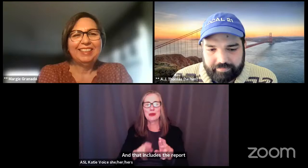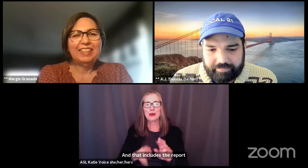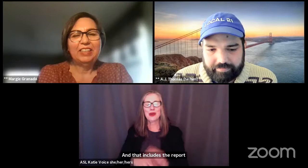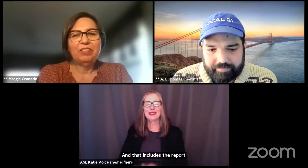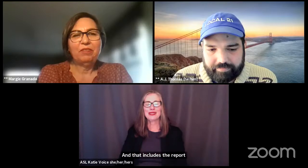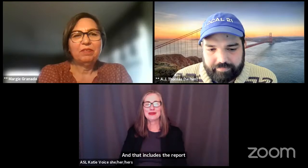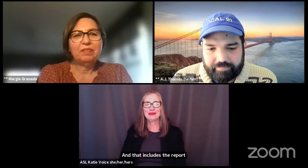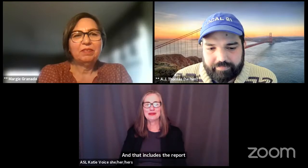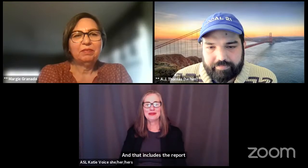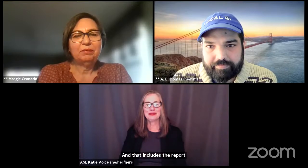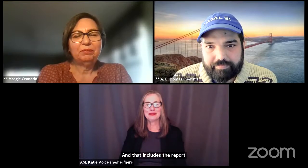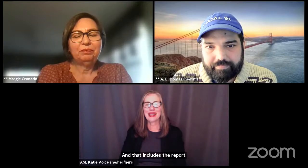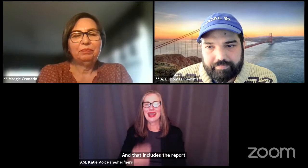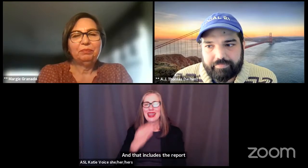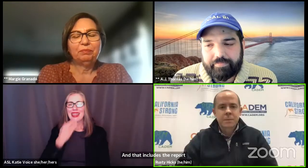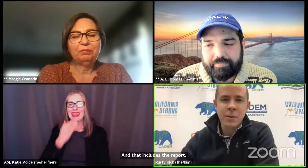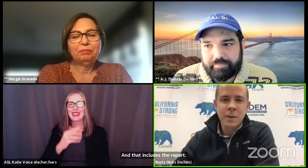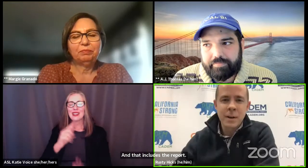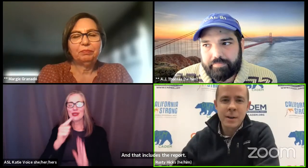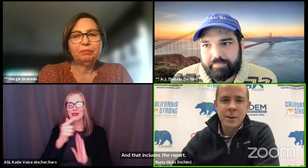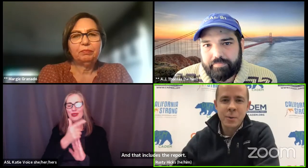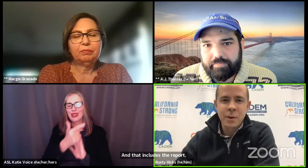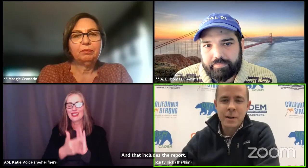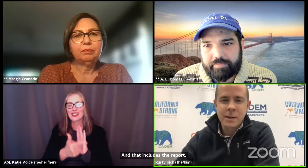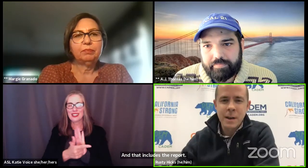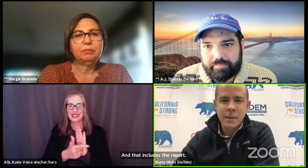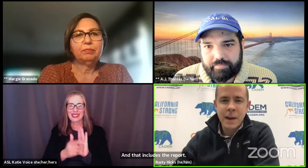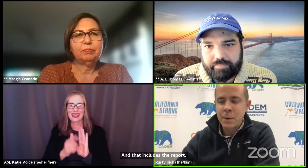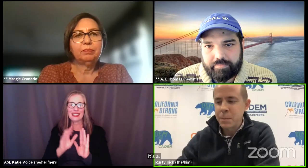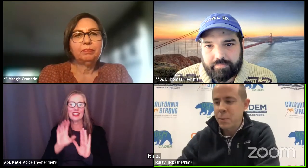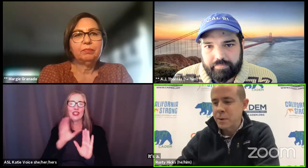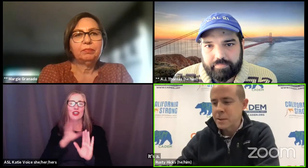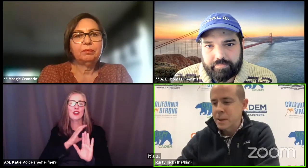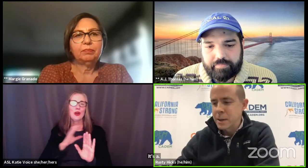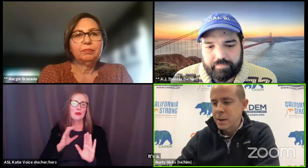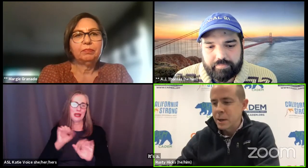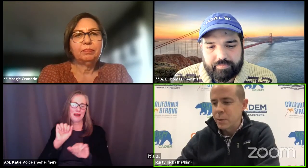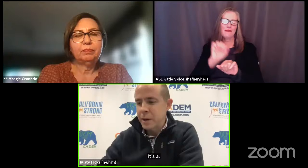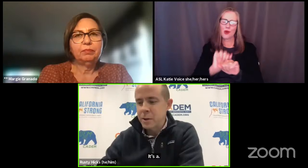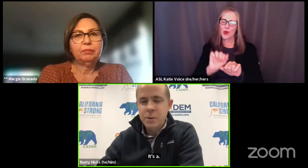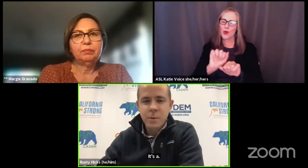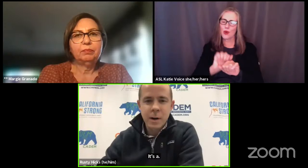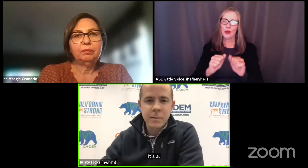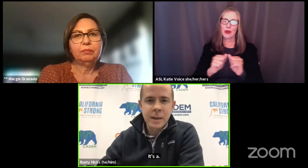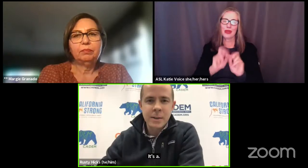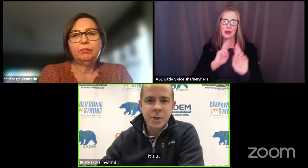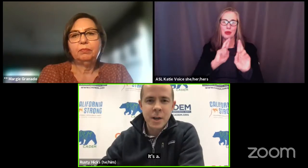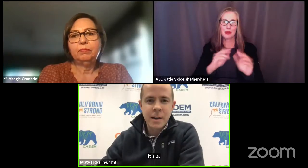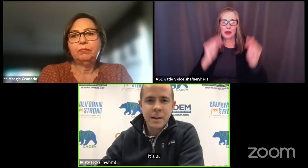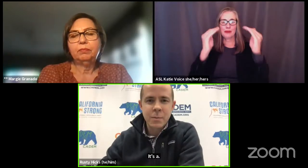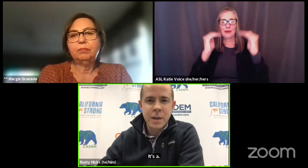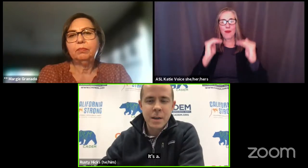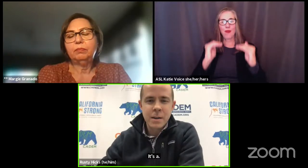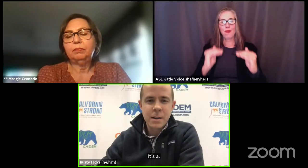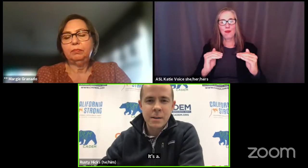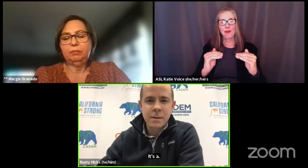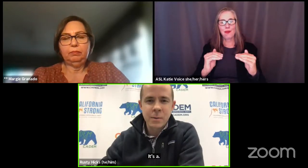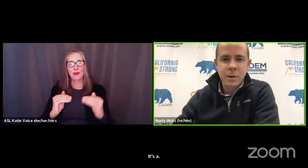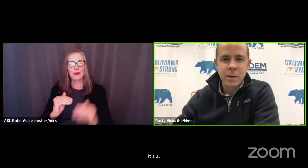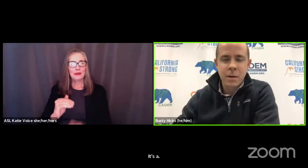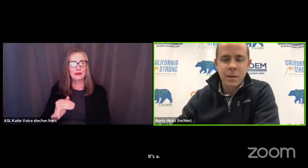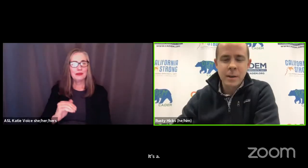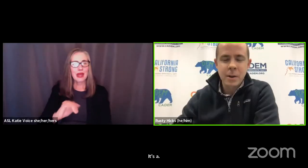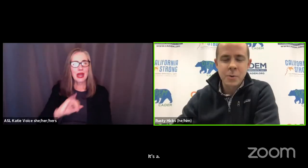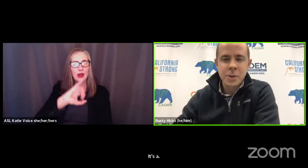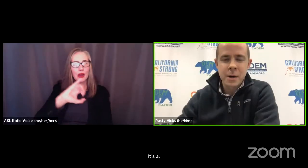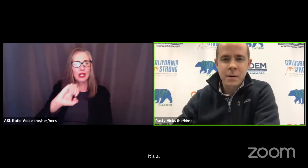Thank you to our Legislation Committee for your work and that report. We'll now go to our JEDI Committee, and we'll